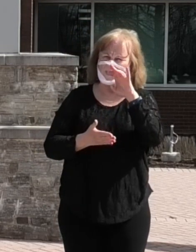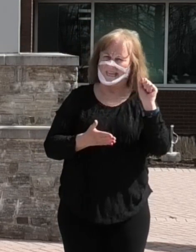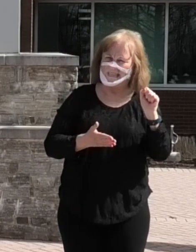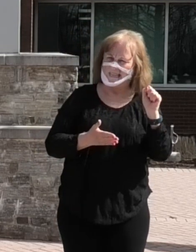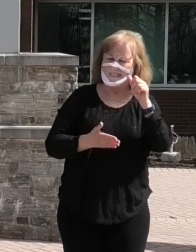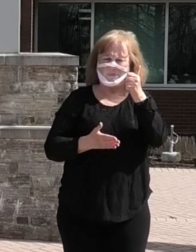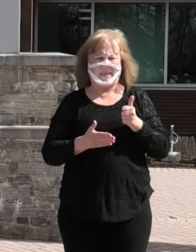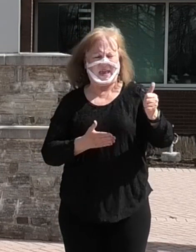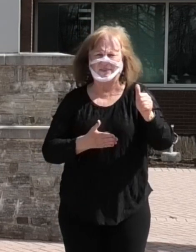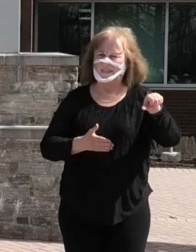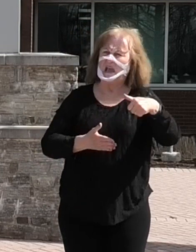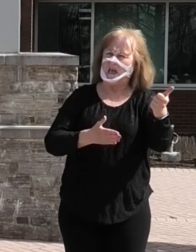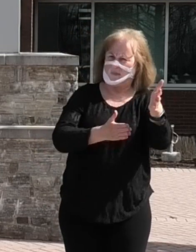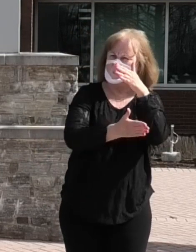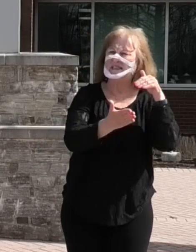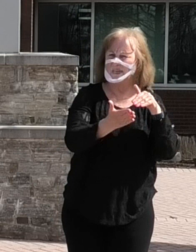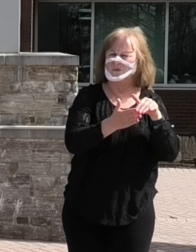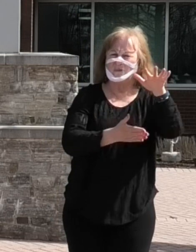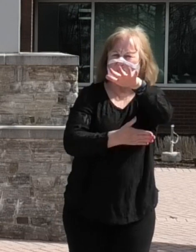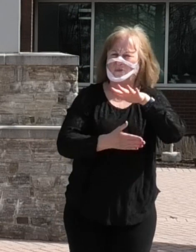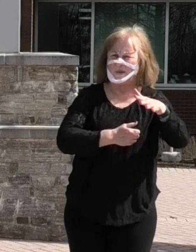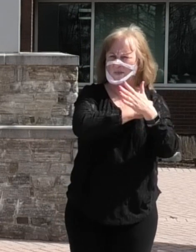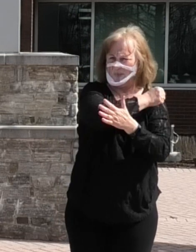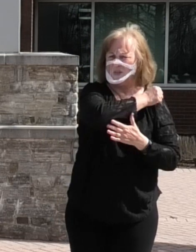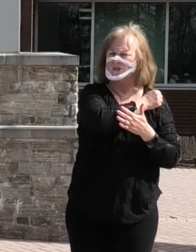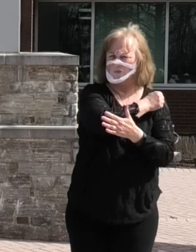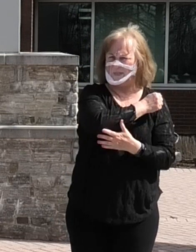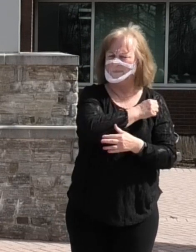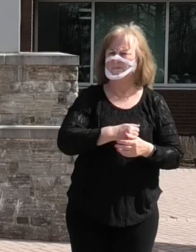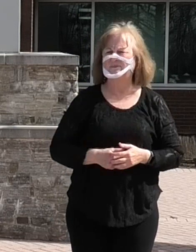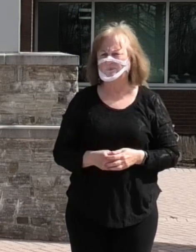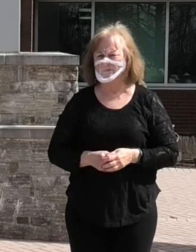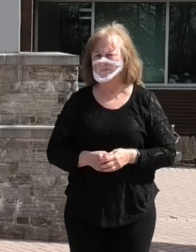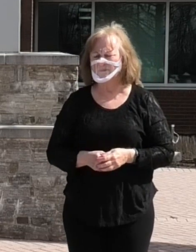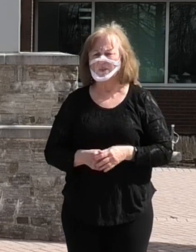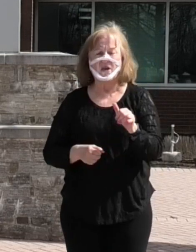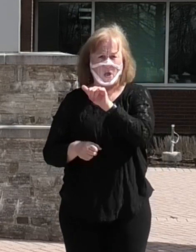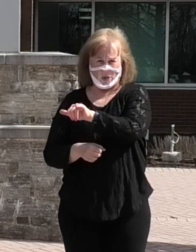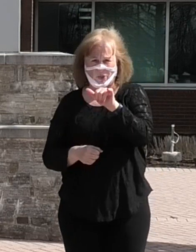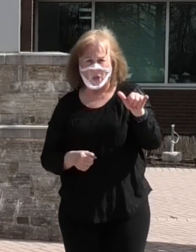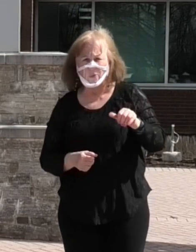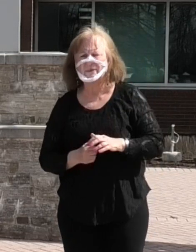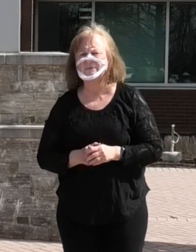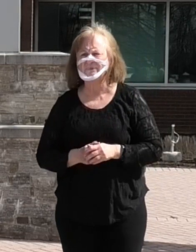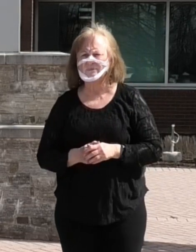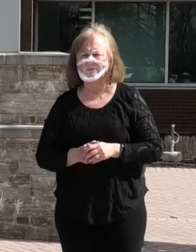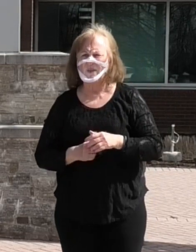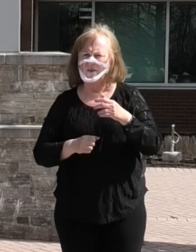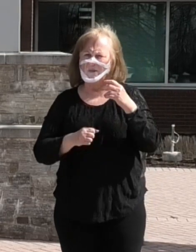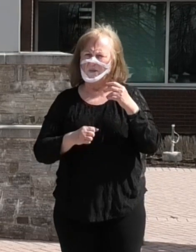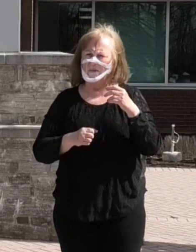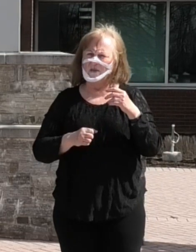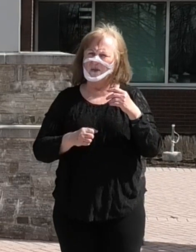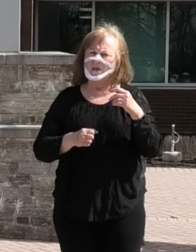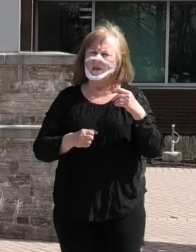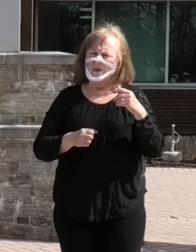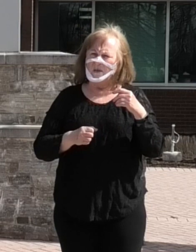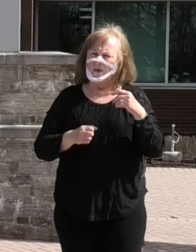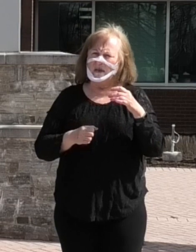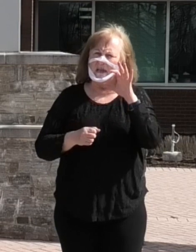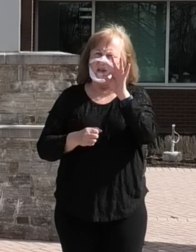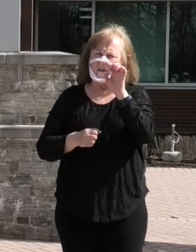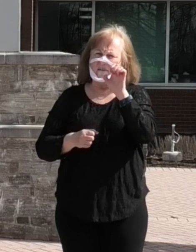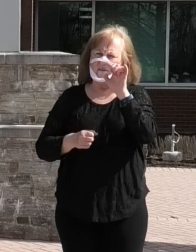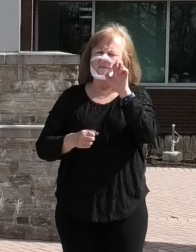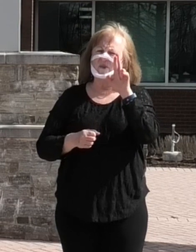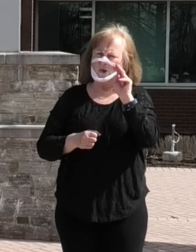housed in other centers around the country. Also, FERN will be providing